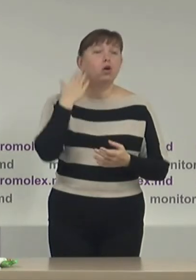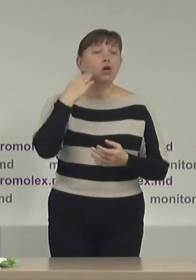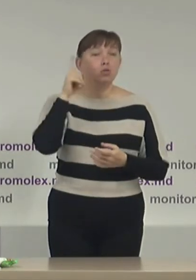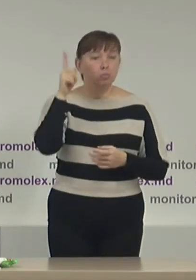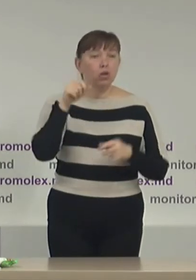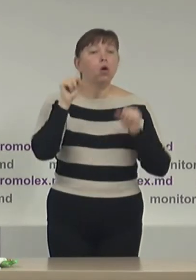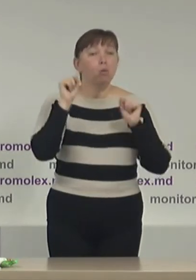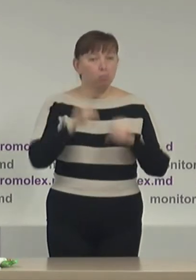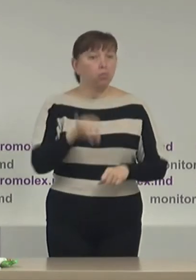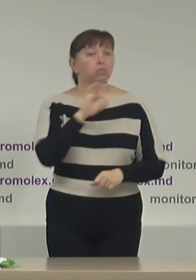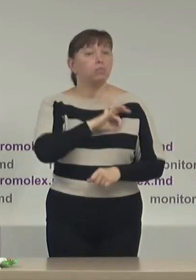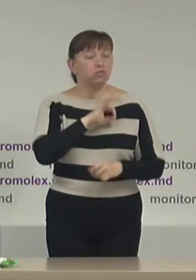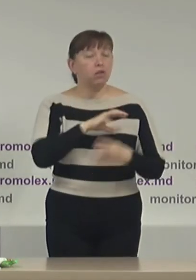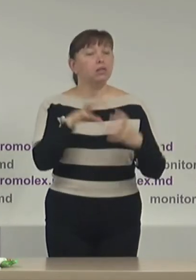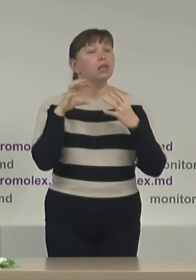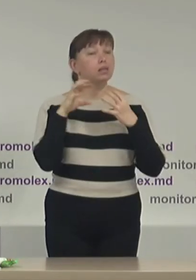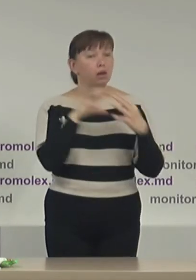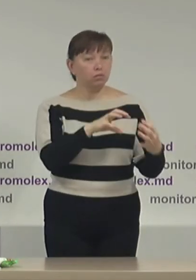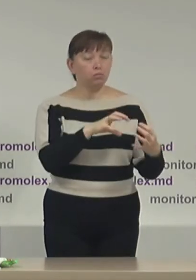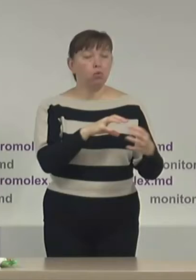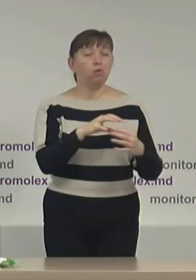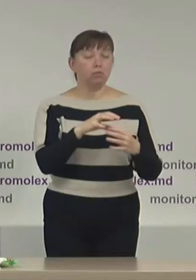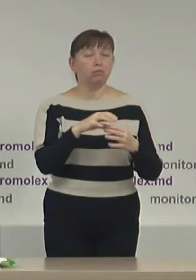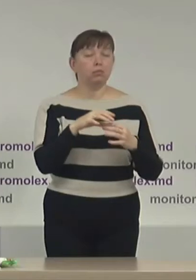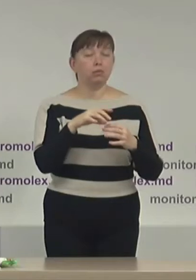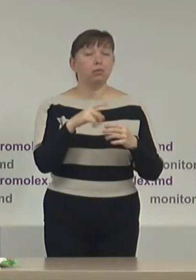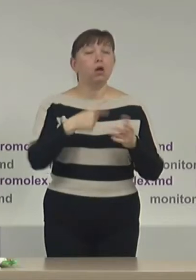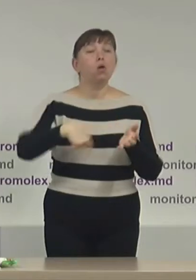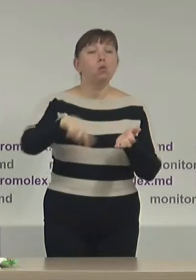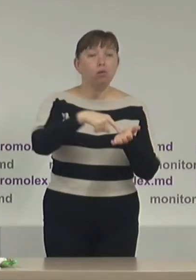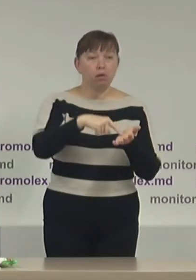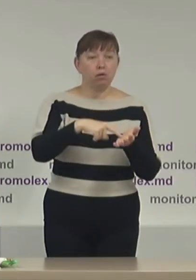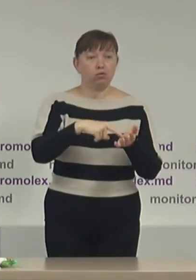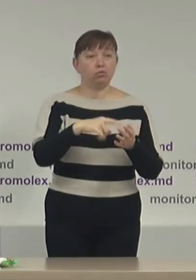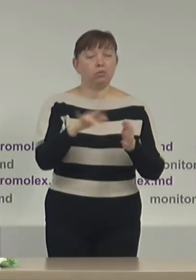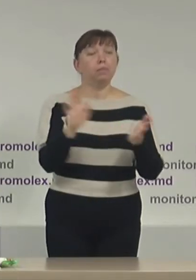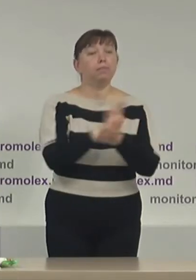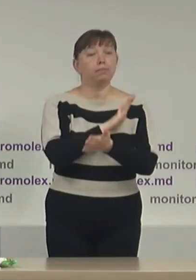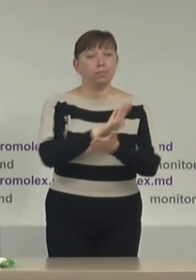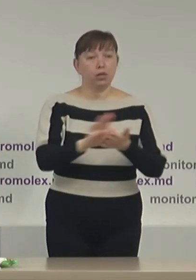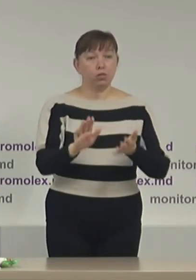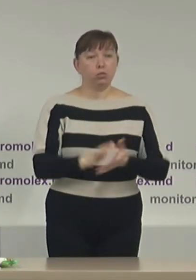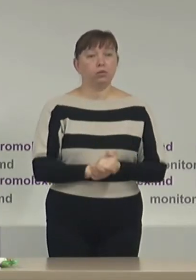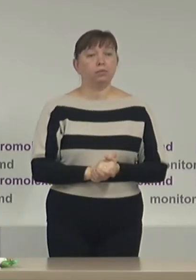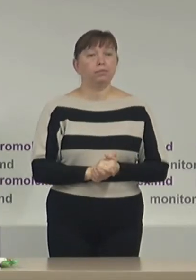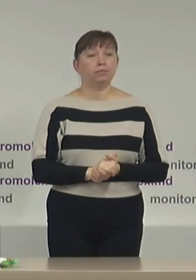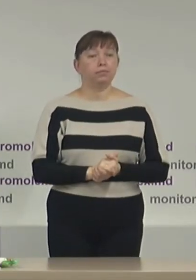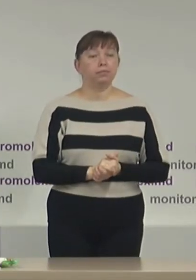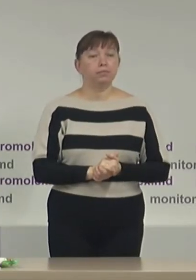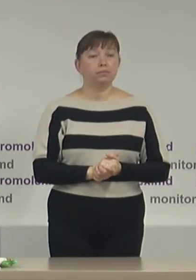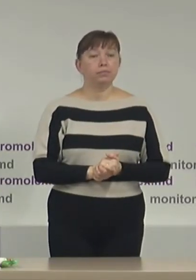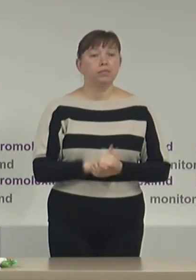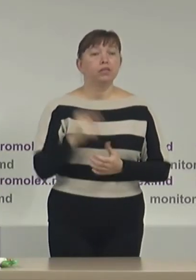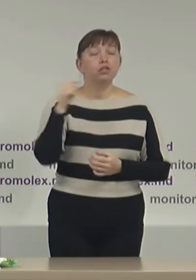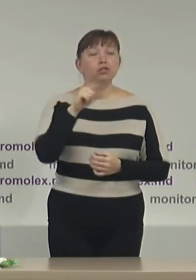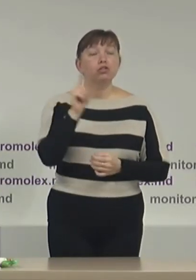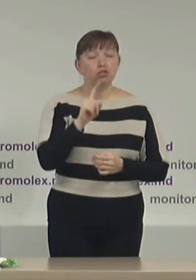regardless of ethnicity in Romania, nevertheless enjoy the right to free public